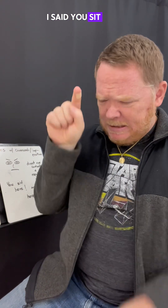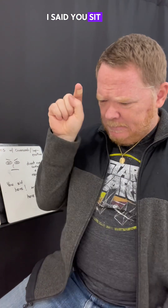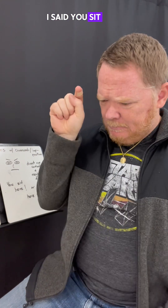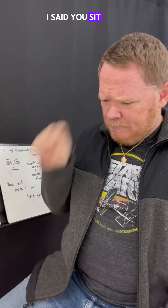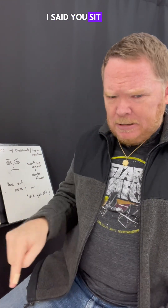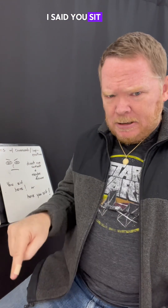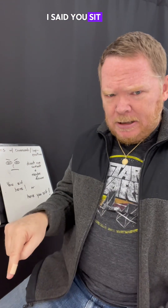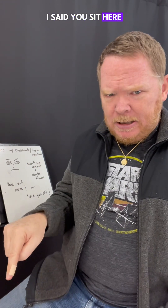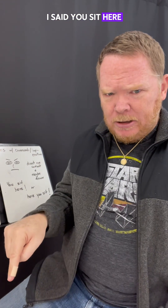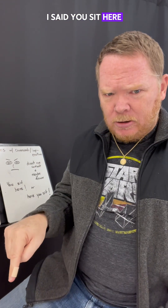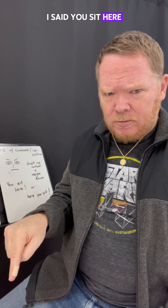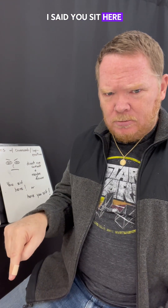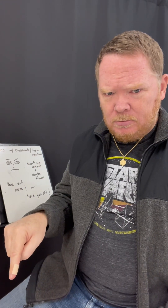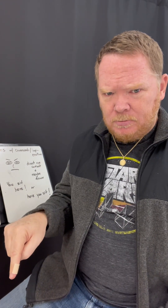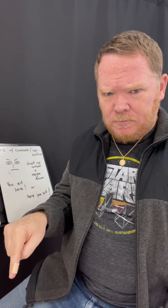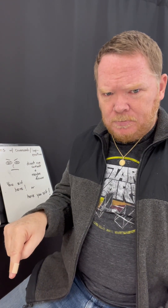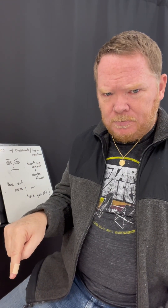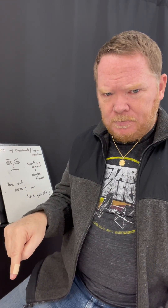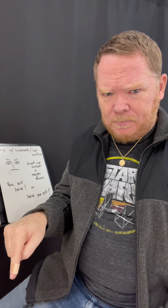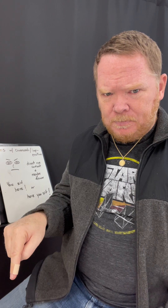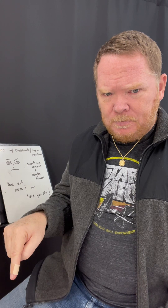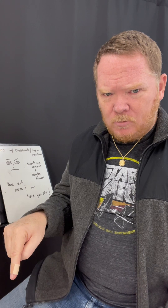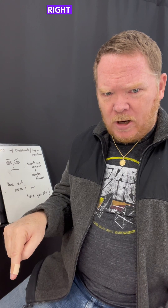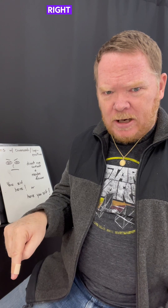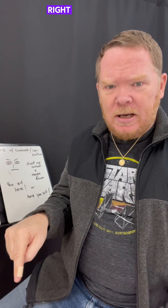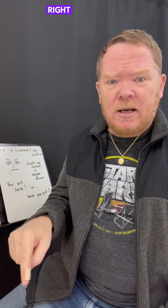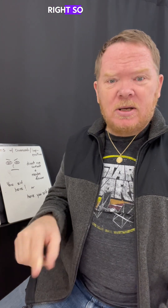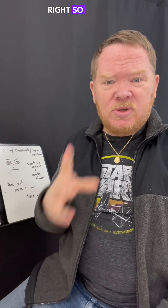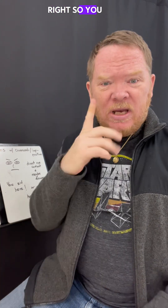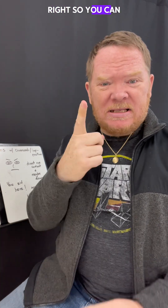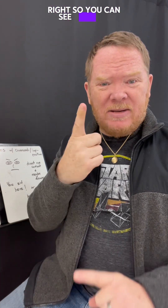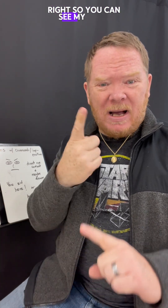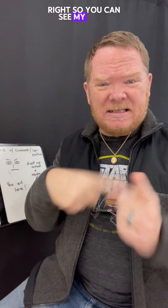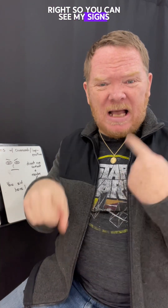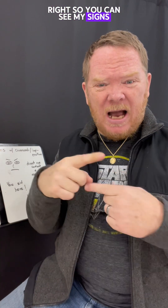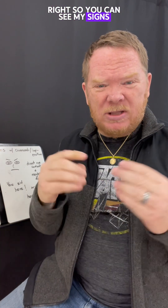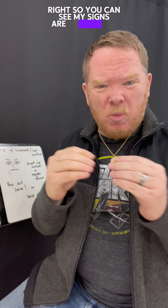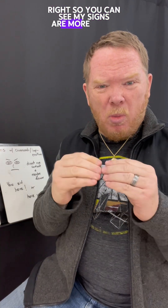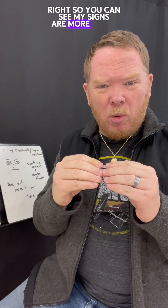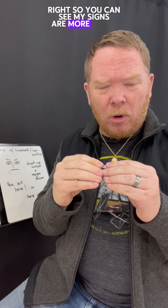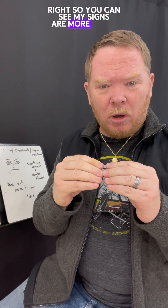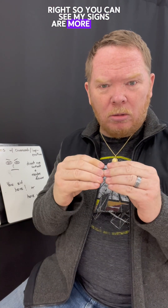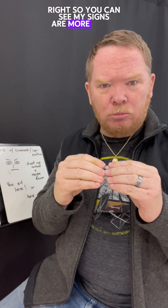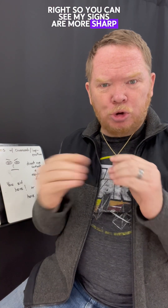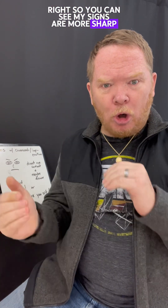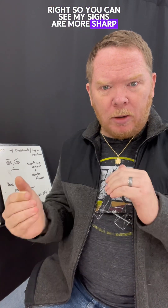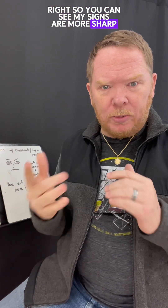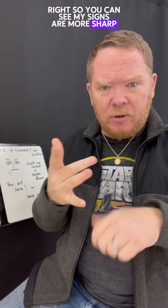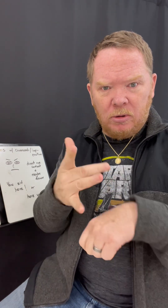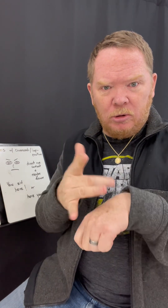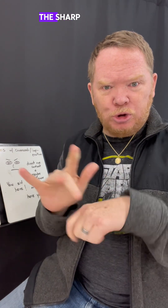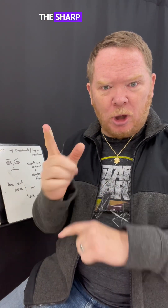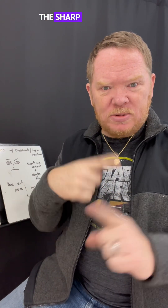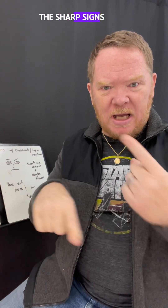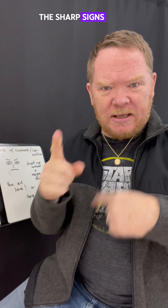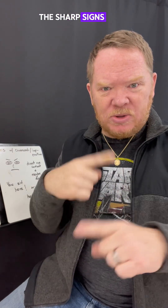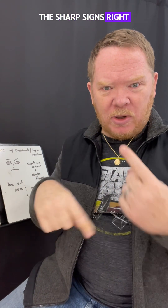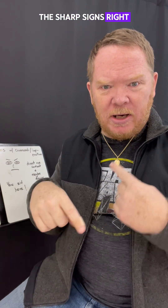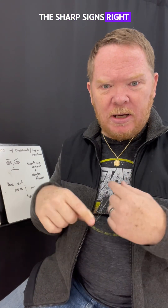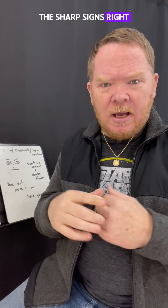sit here, right? So you can see my signs are more sharp. They're sharp signs, right? But you